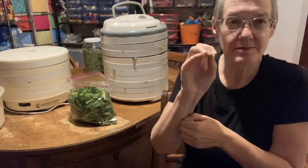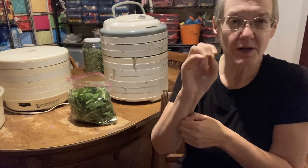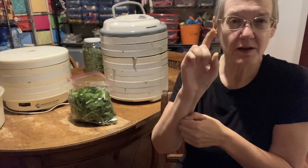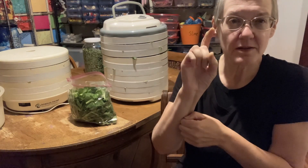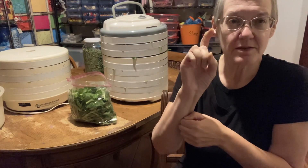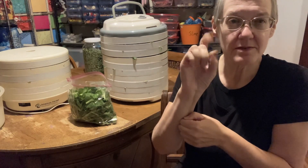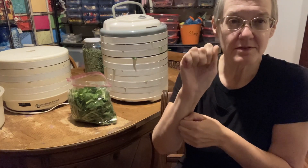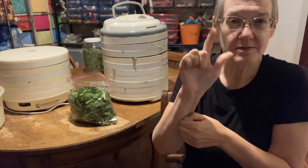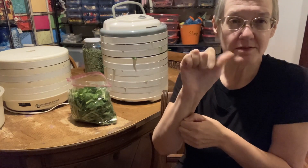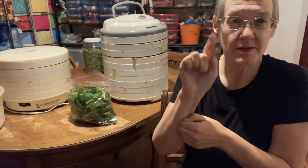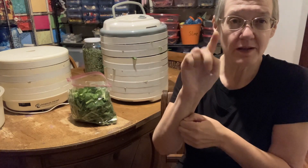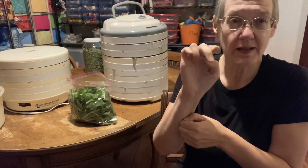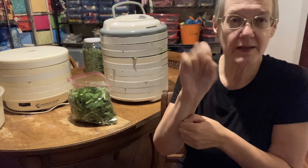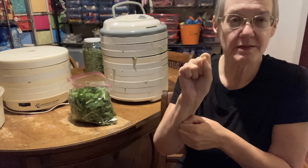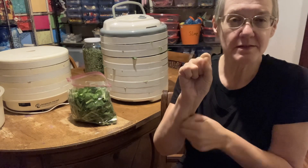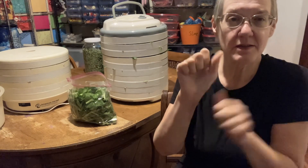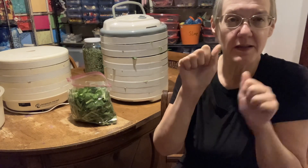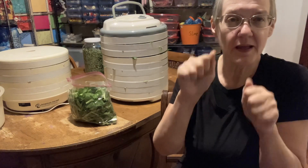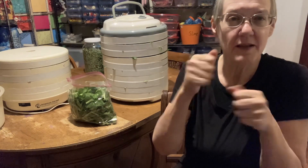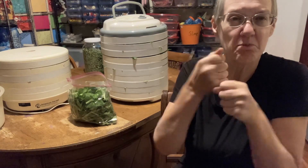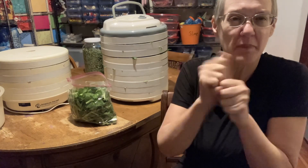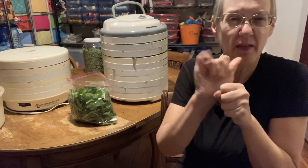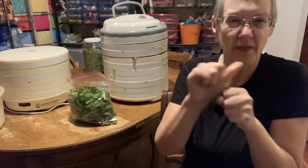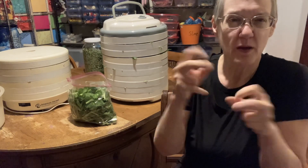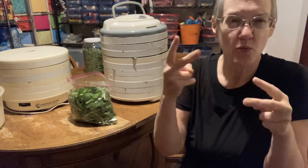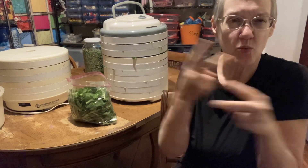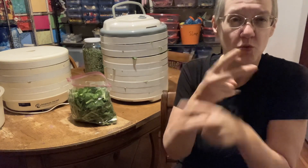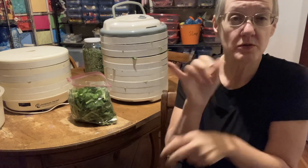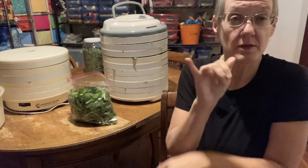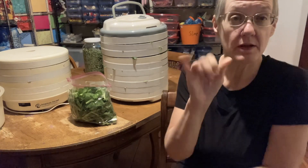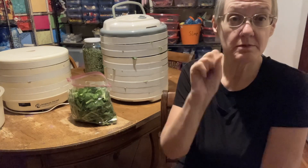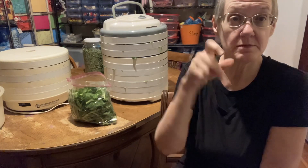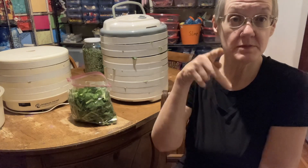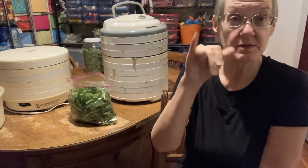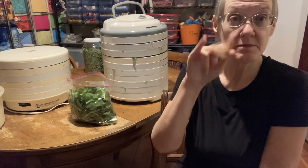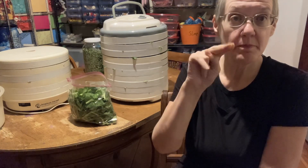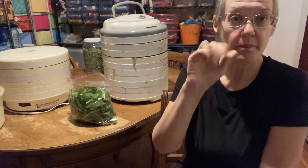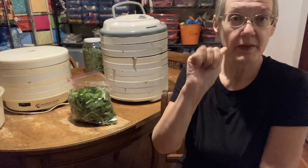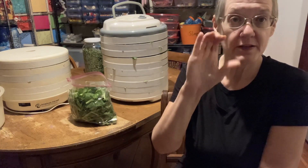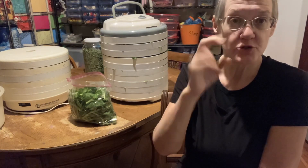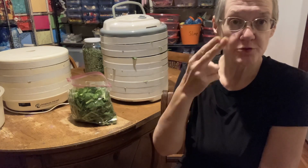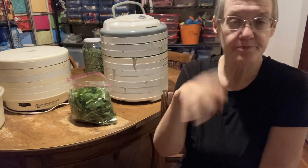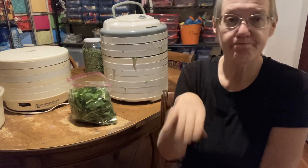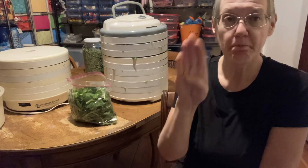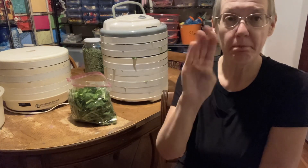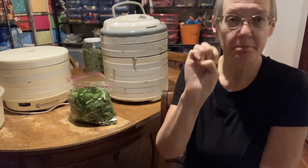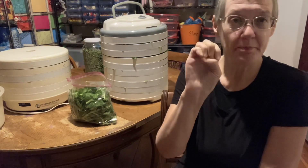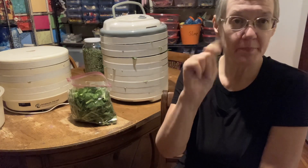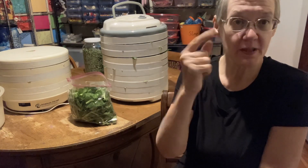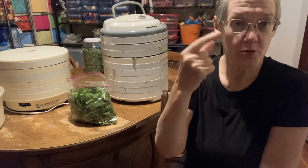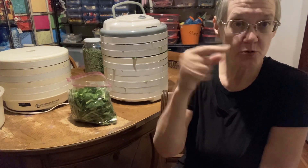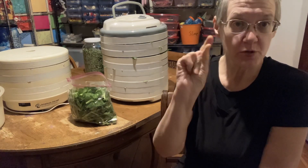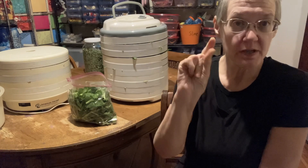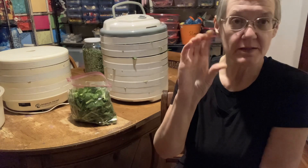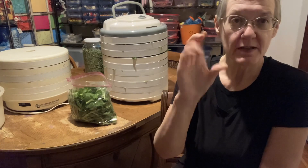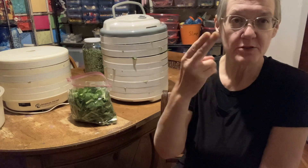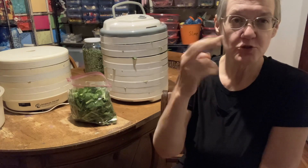are high in oxalates, and that can make those kidneys issues worse, like spinach, beet greens,